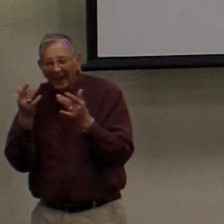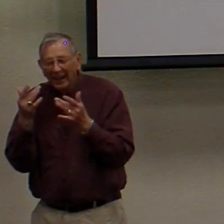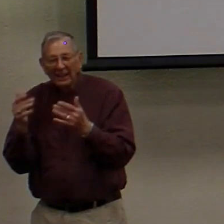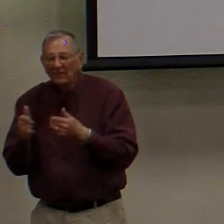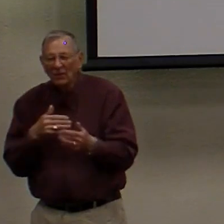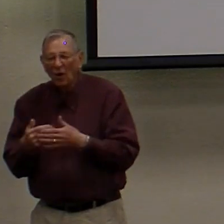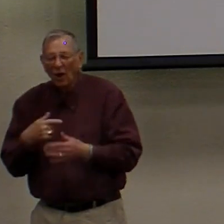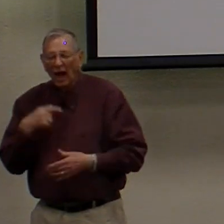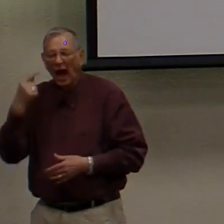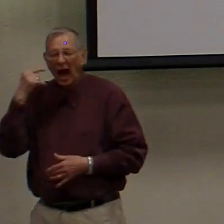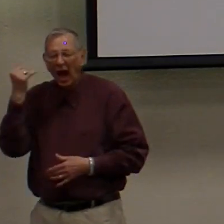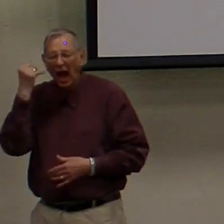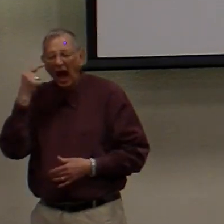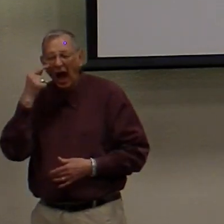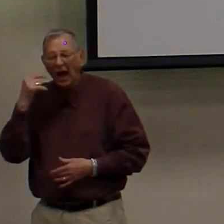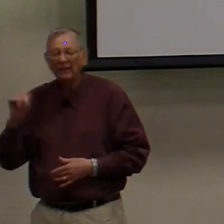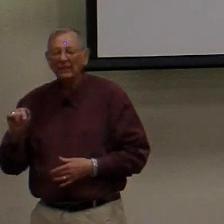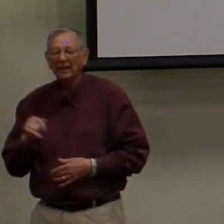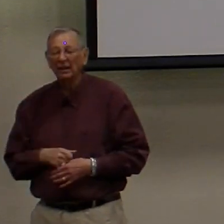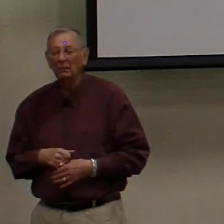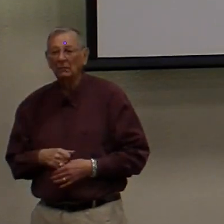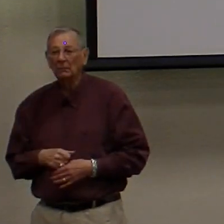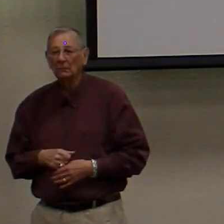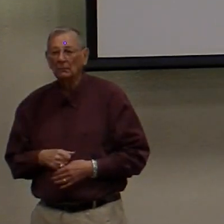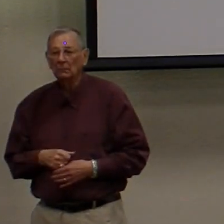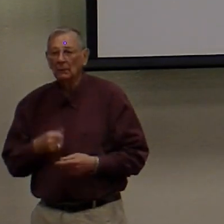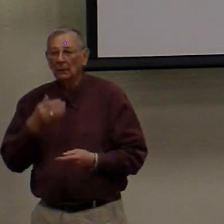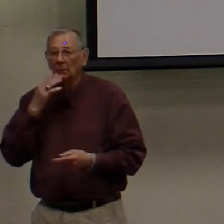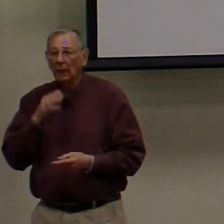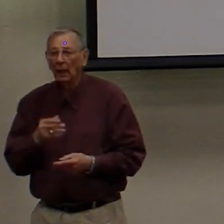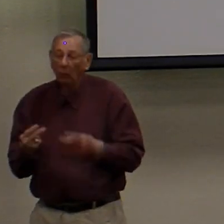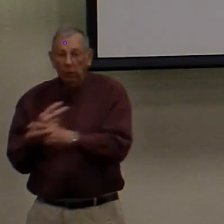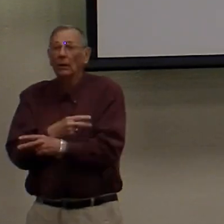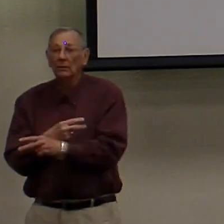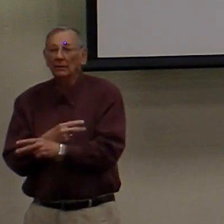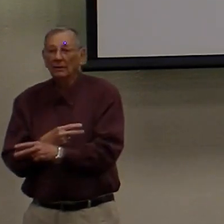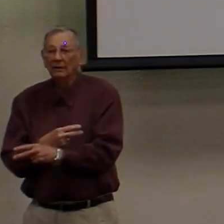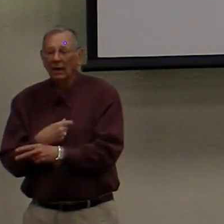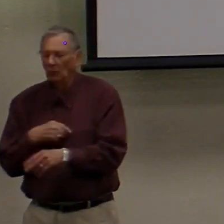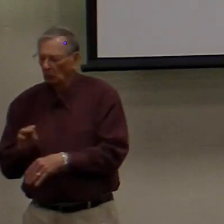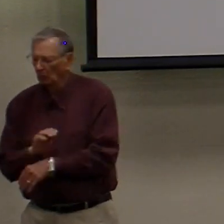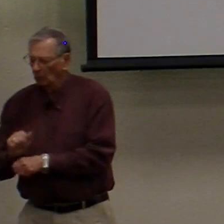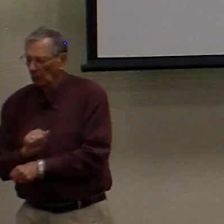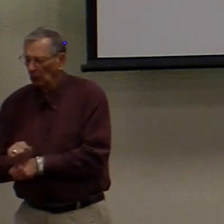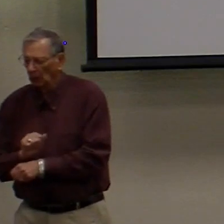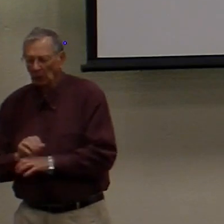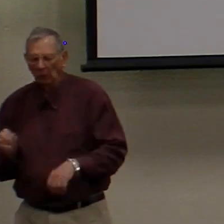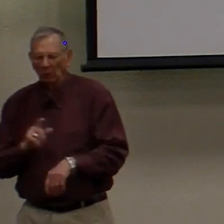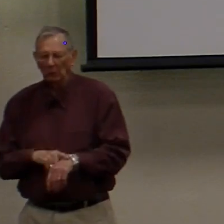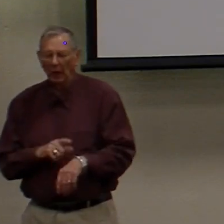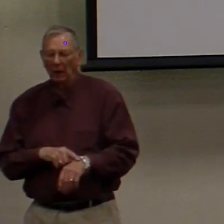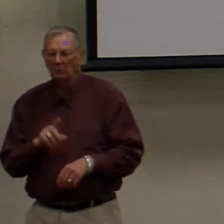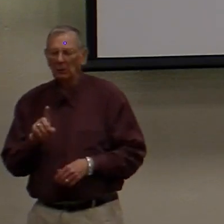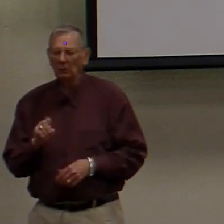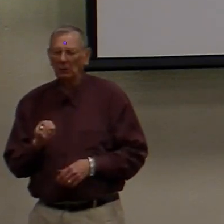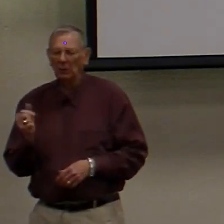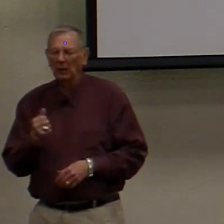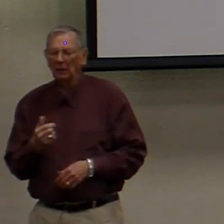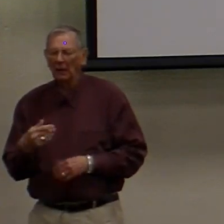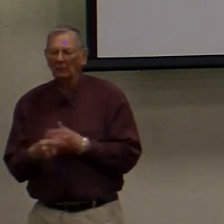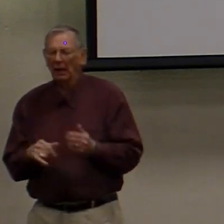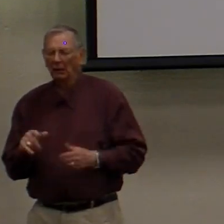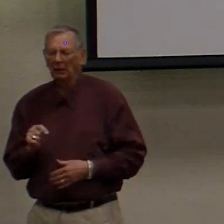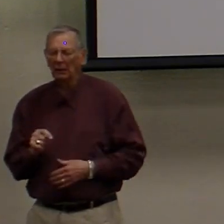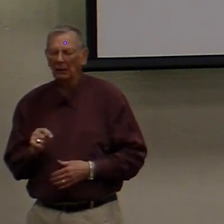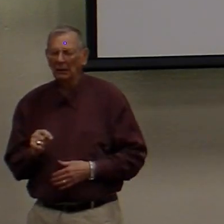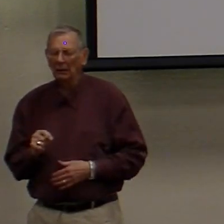even though I had an eye infection. Well, it went from bad to worse, and I was busy working. I didn't really have time to do anything